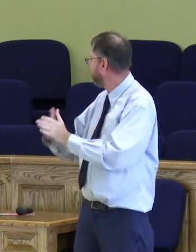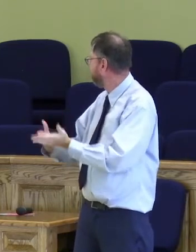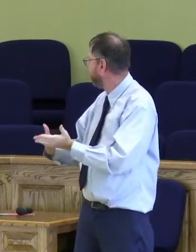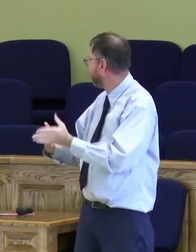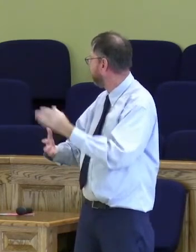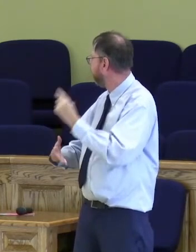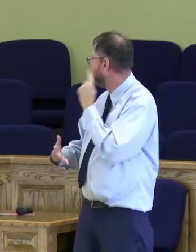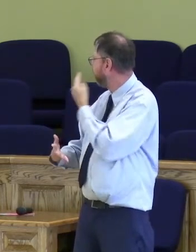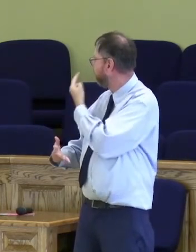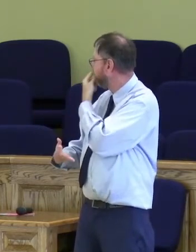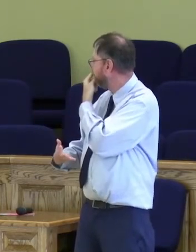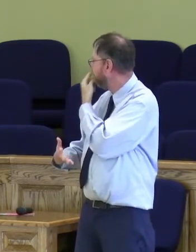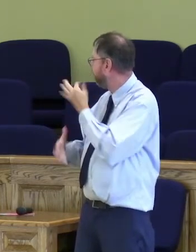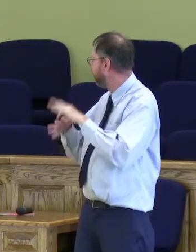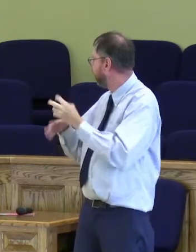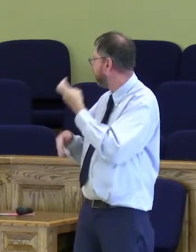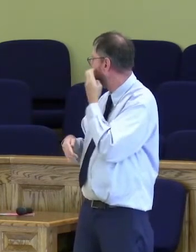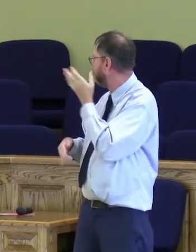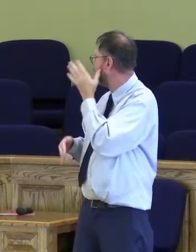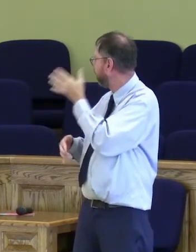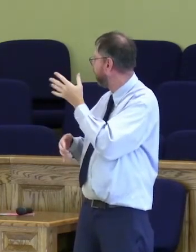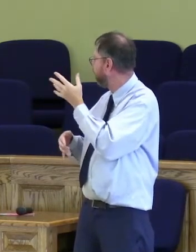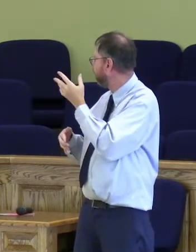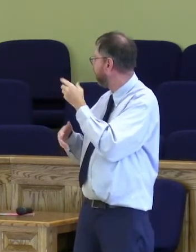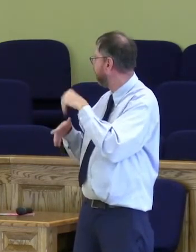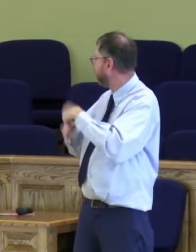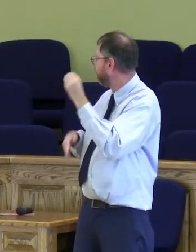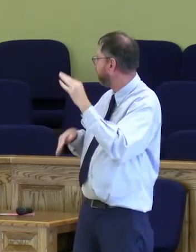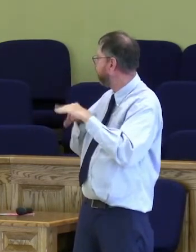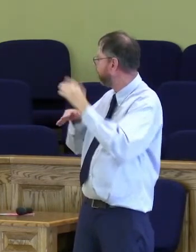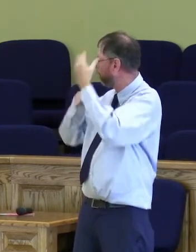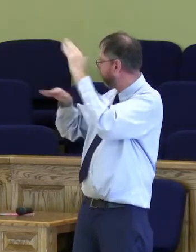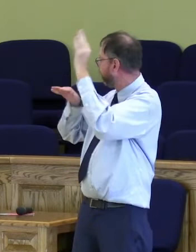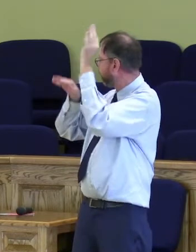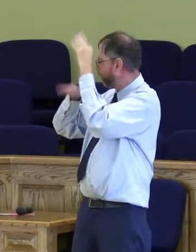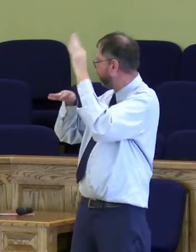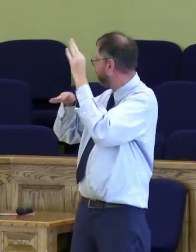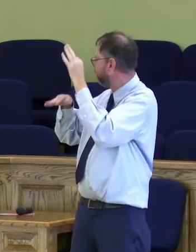of the book, and the eyes of the blind shall see out of obscurity